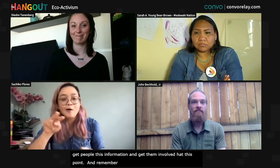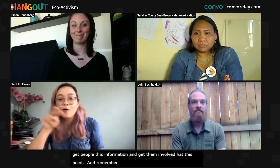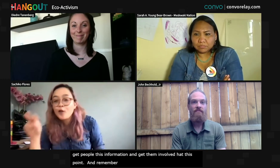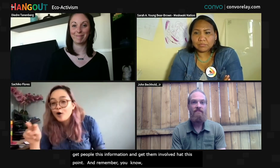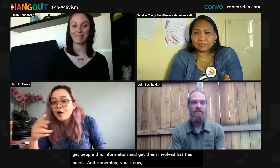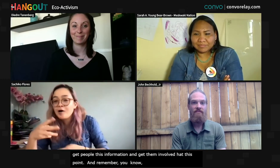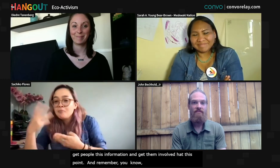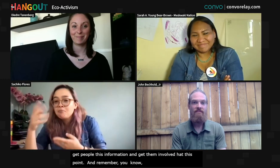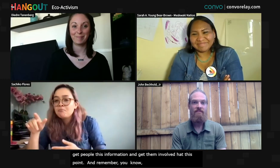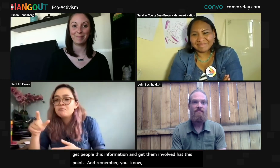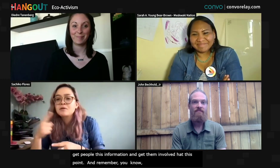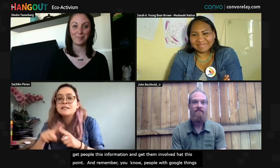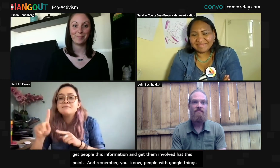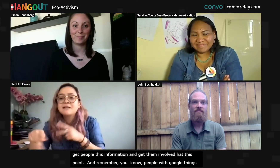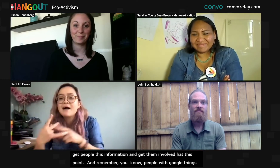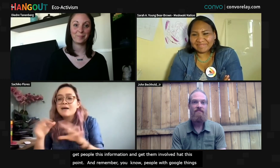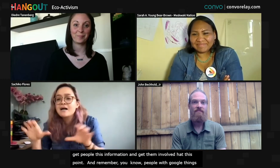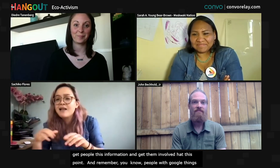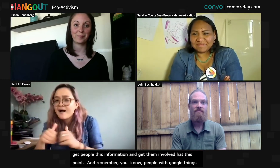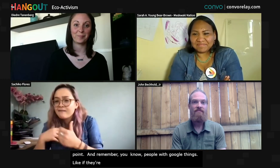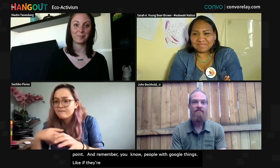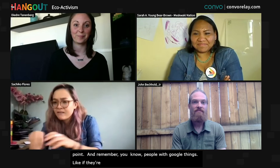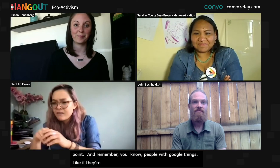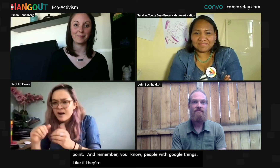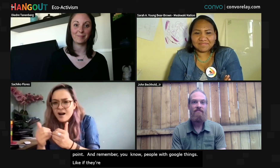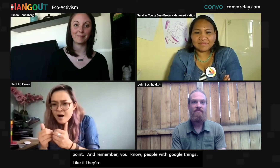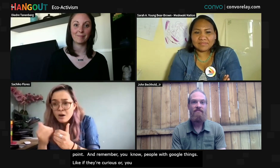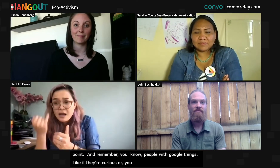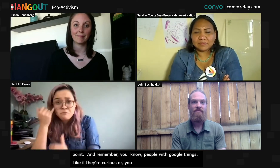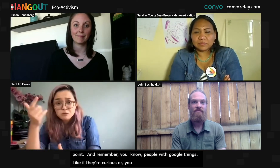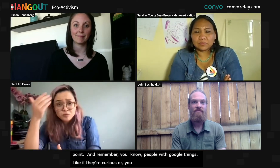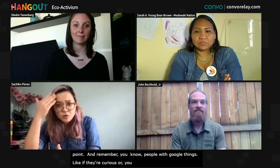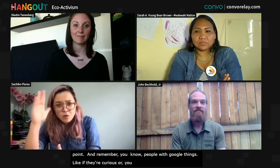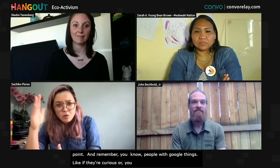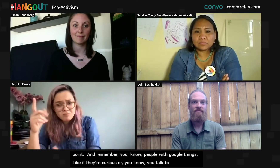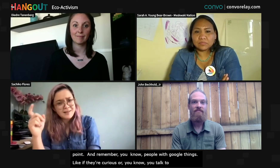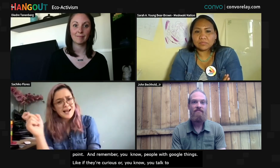they're curious or, you talk to your best friend like, hey, have you seen this?